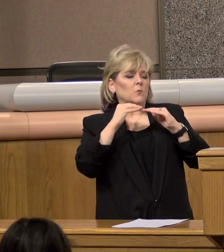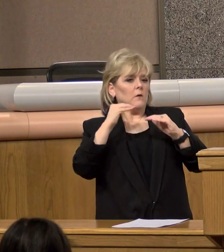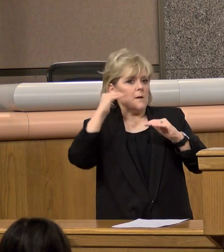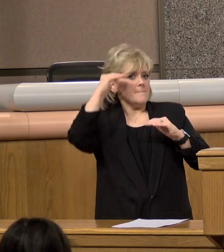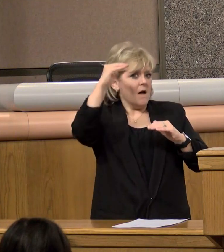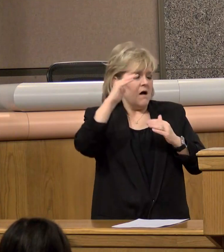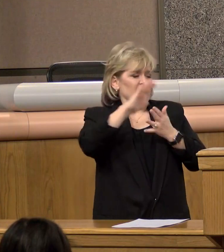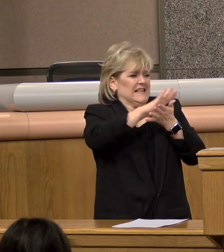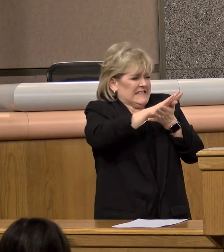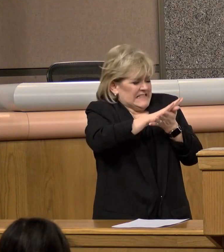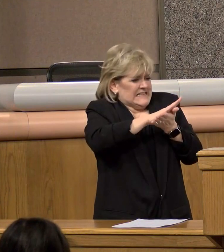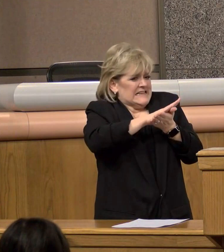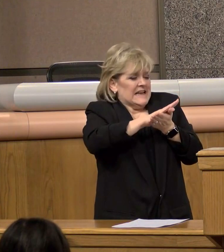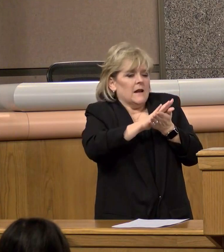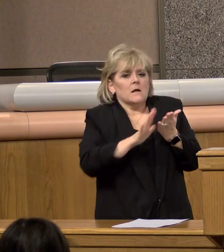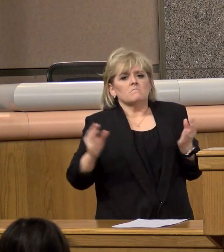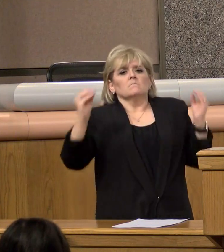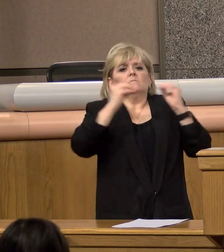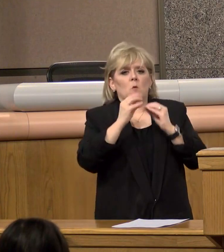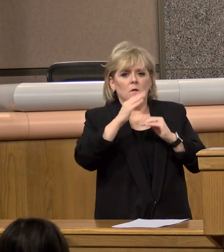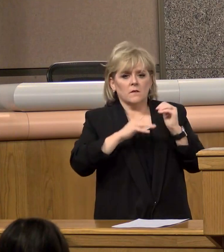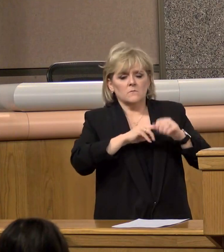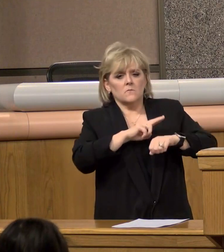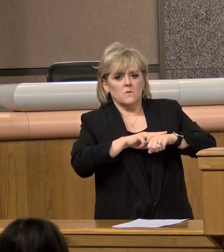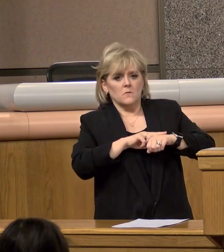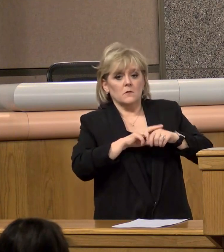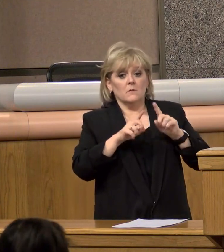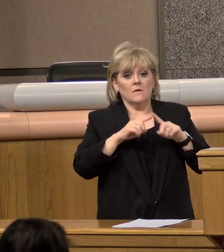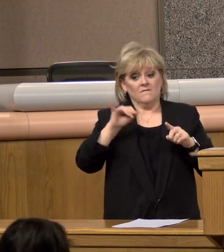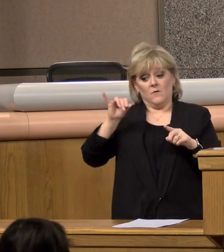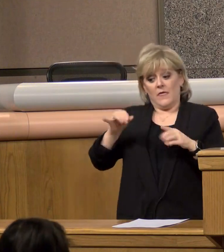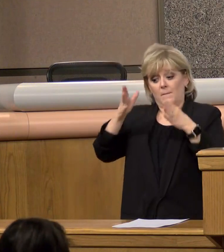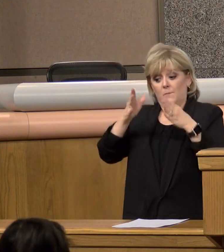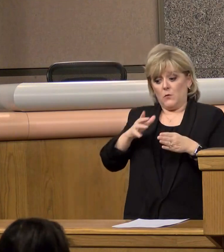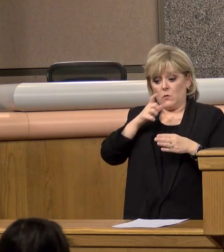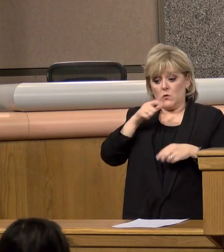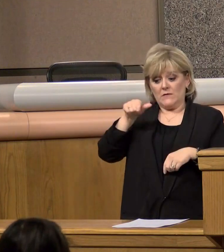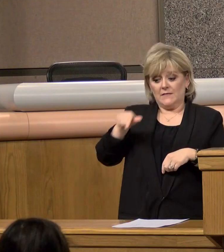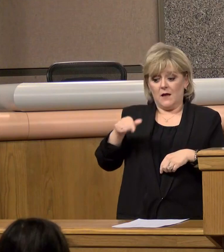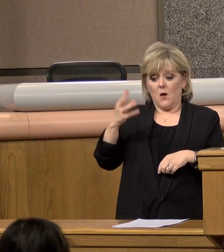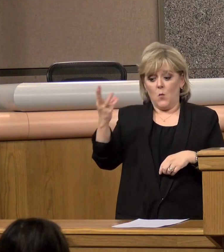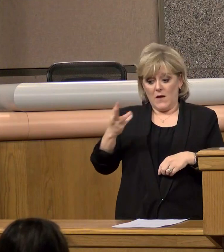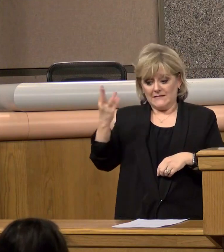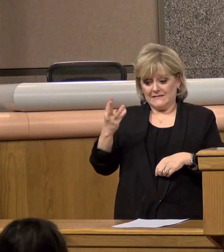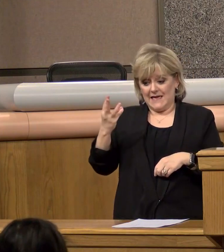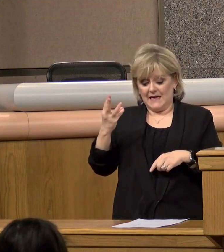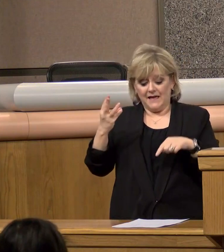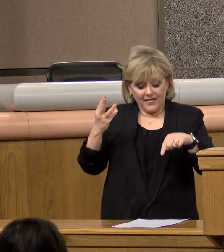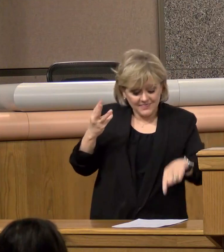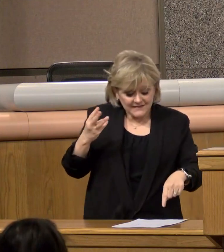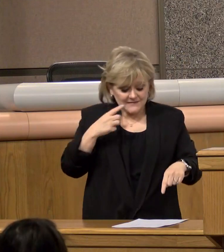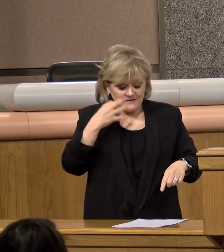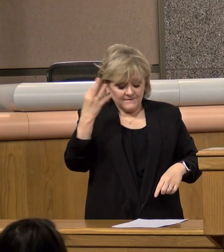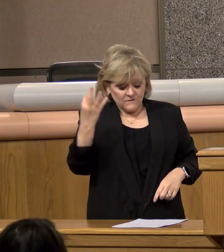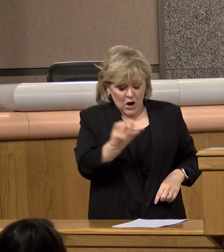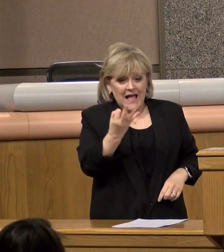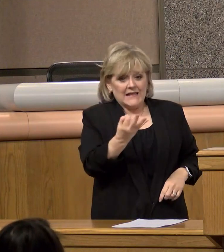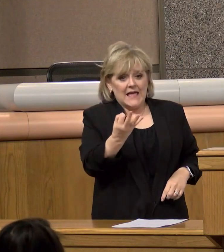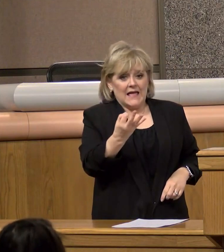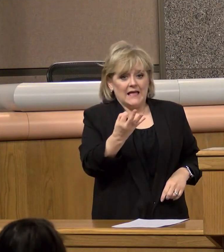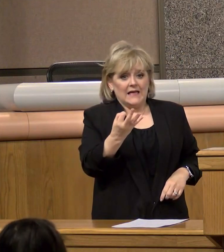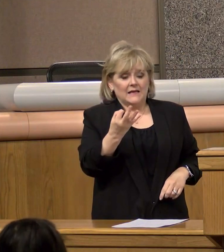and trying to clean. And so, but for that individual that was there Wednesday and it's Friday, for the